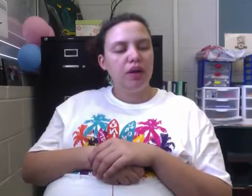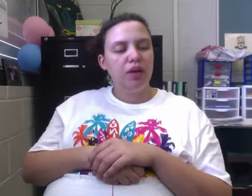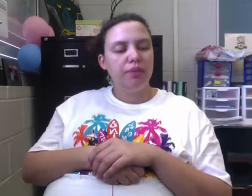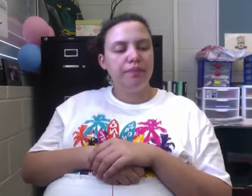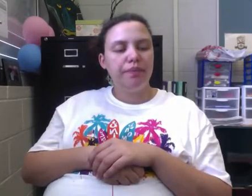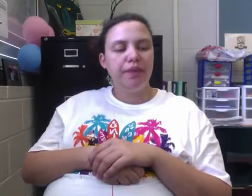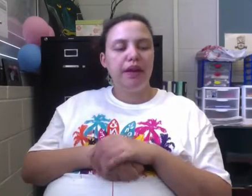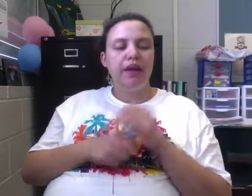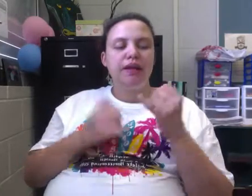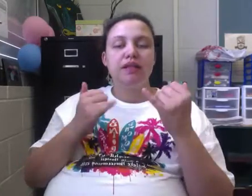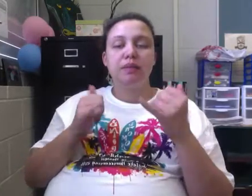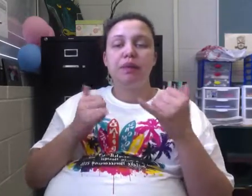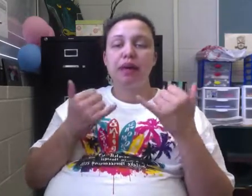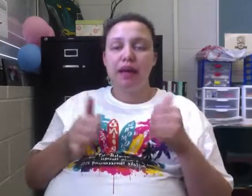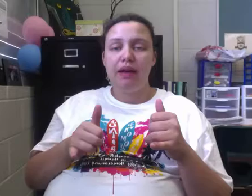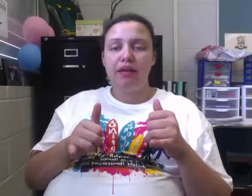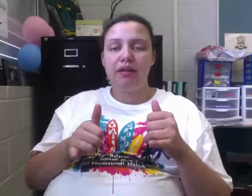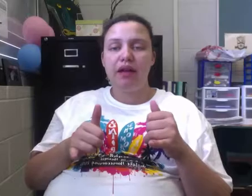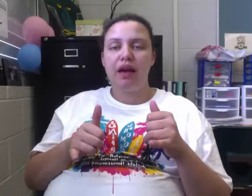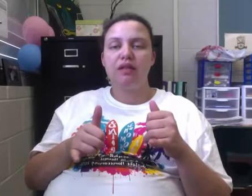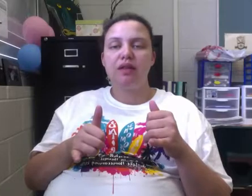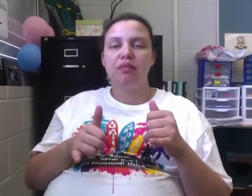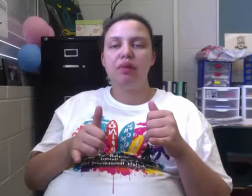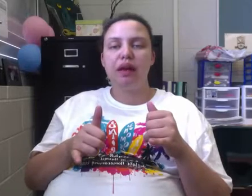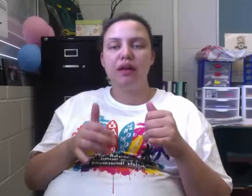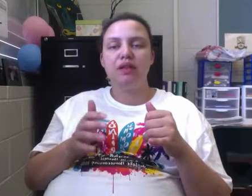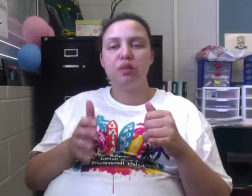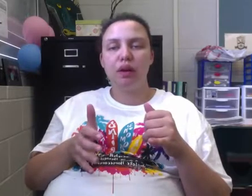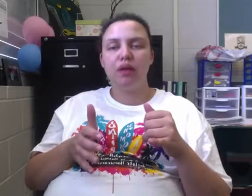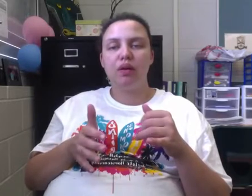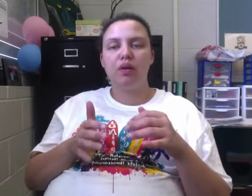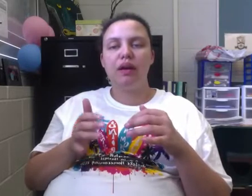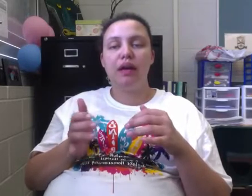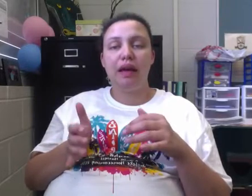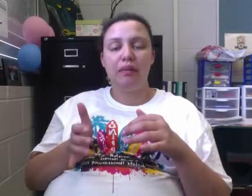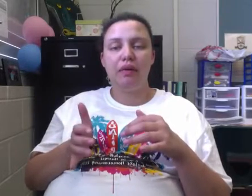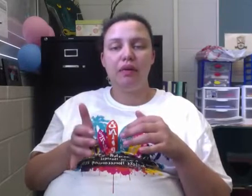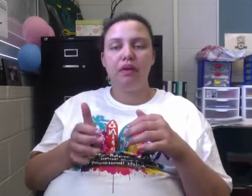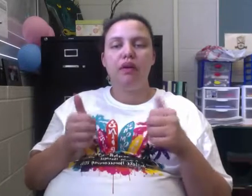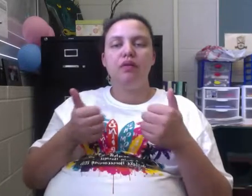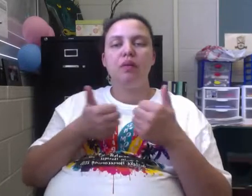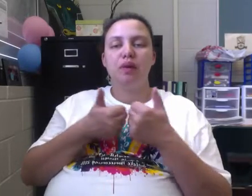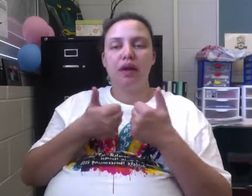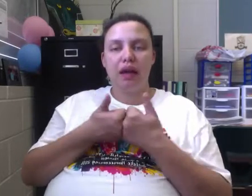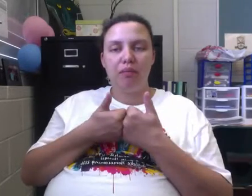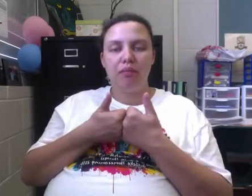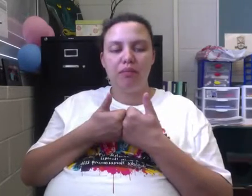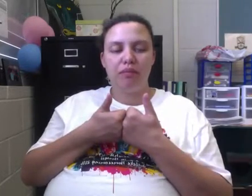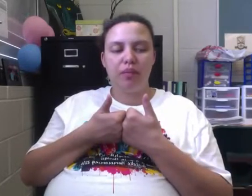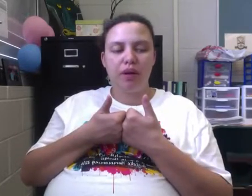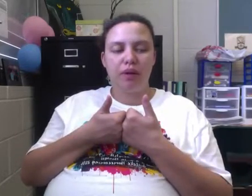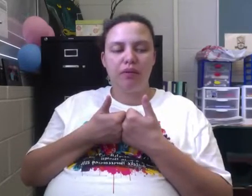do. To play, as in play a sport or play a game. Remember, game, by the way,